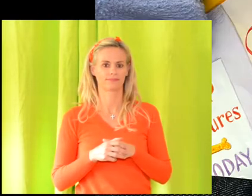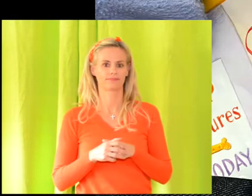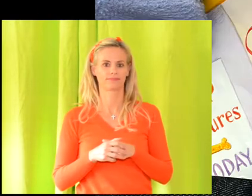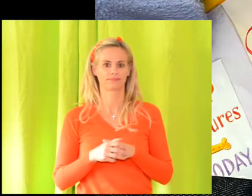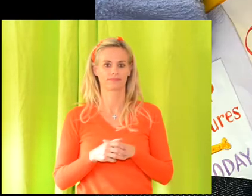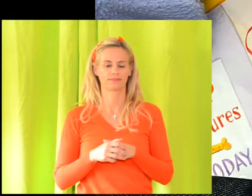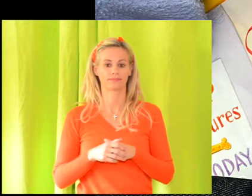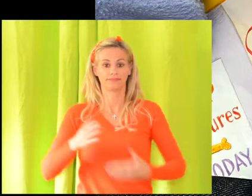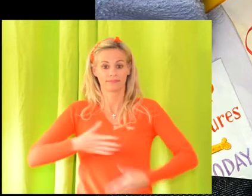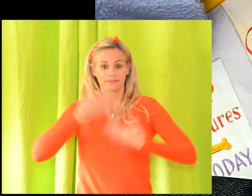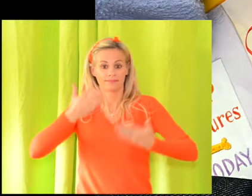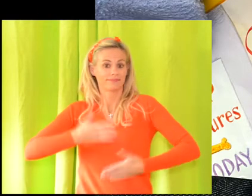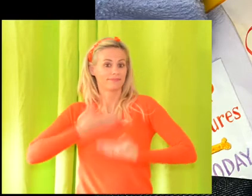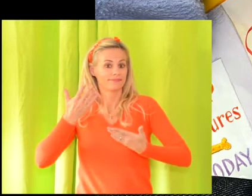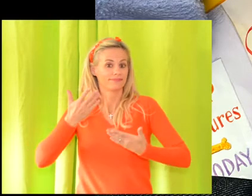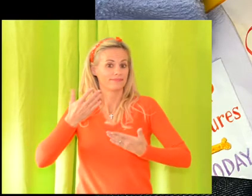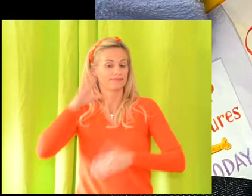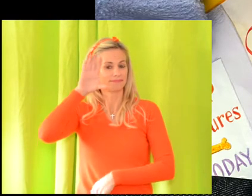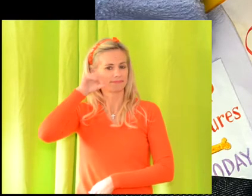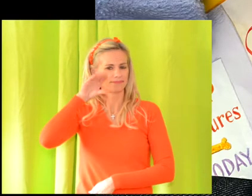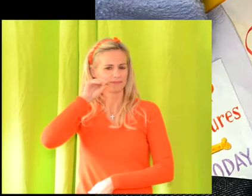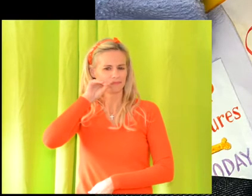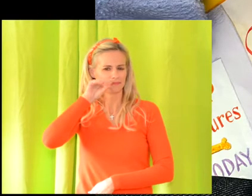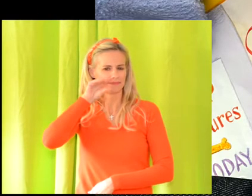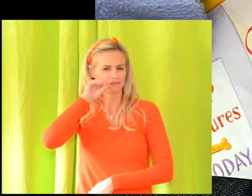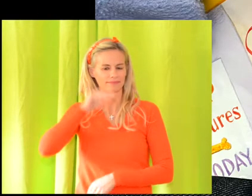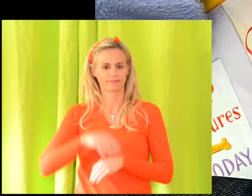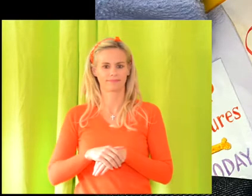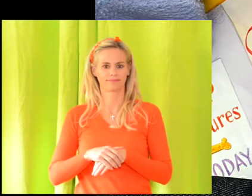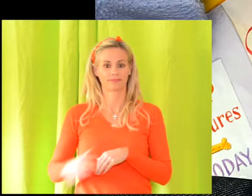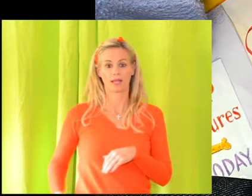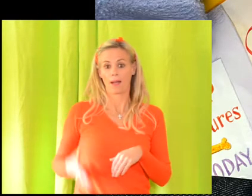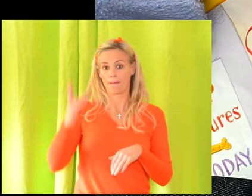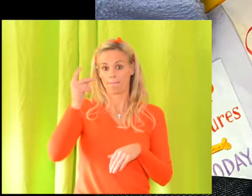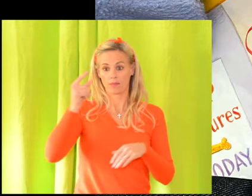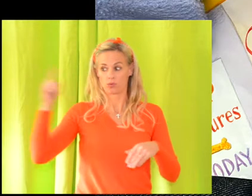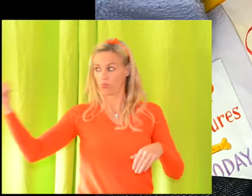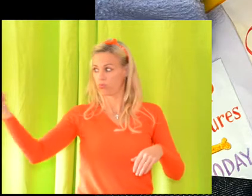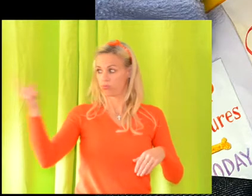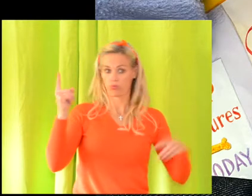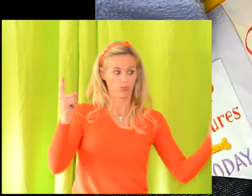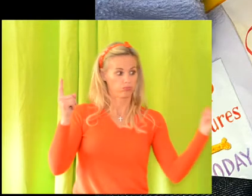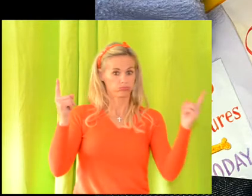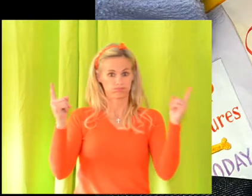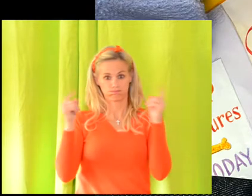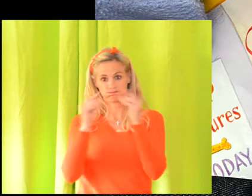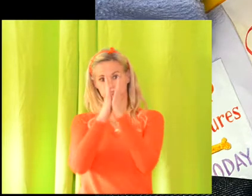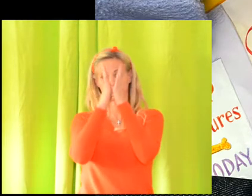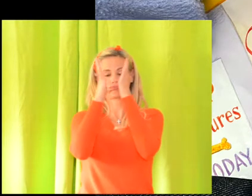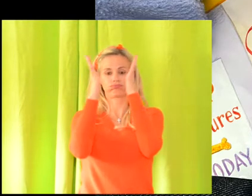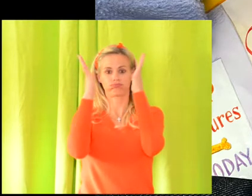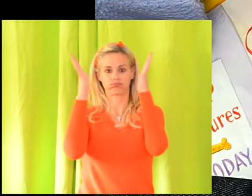Happy, yappy, pups collide. Splish,